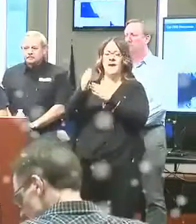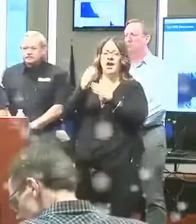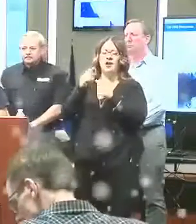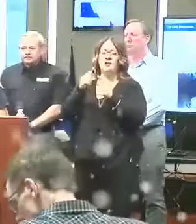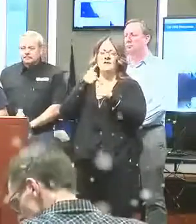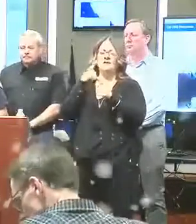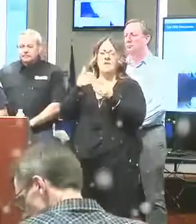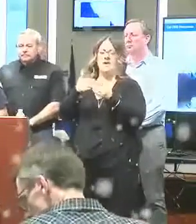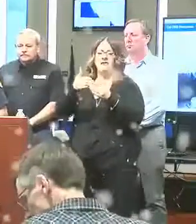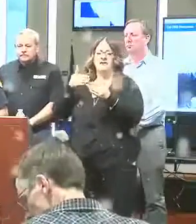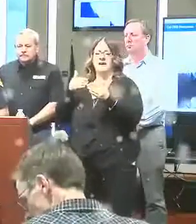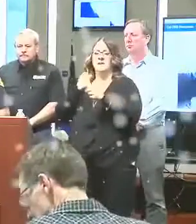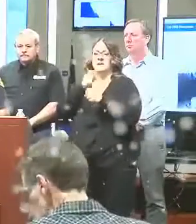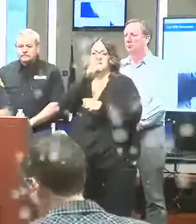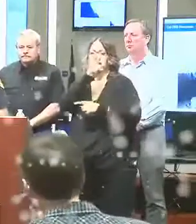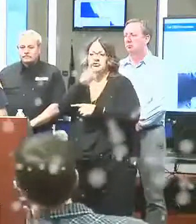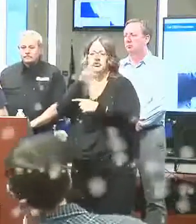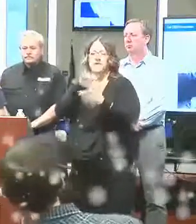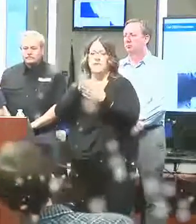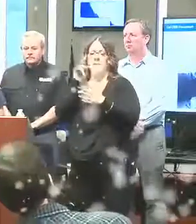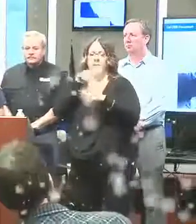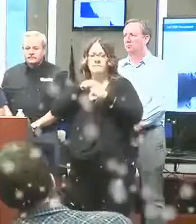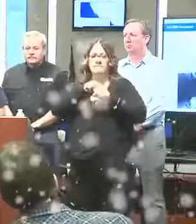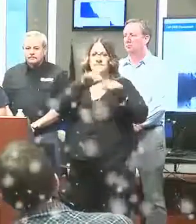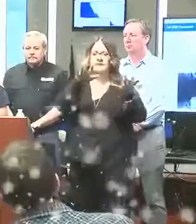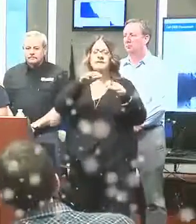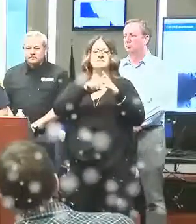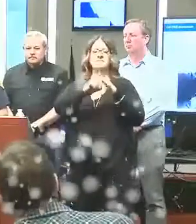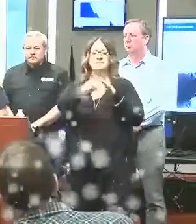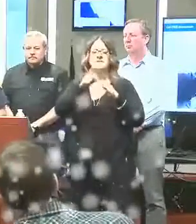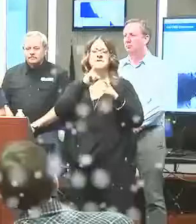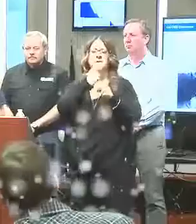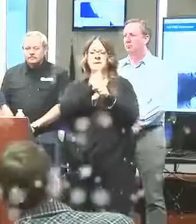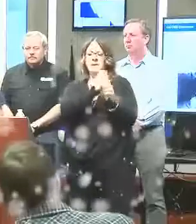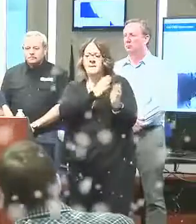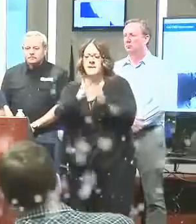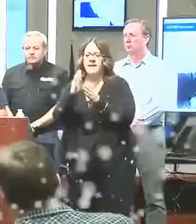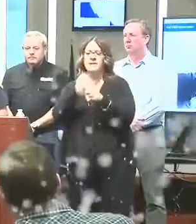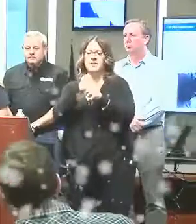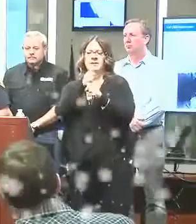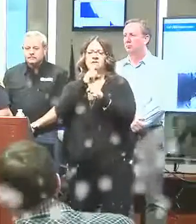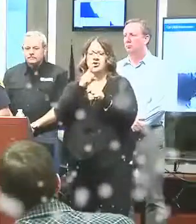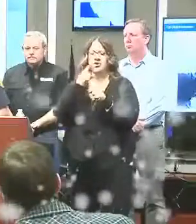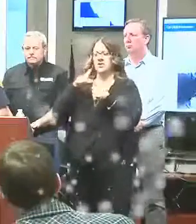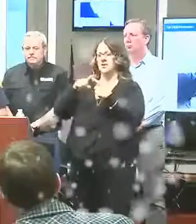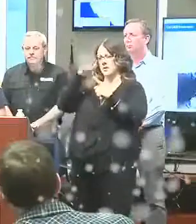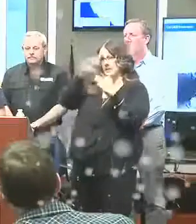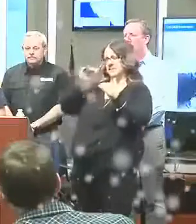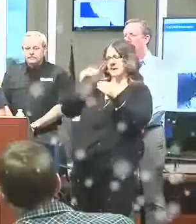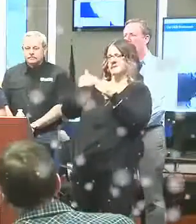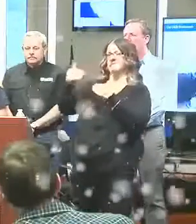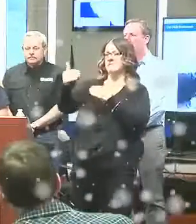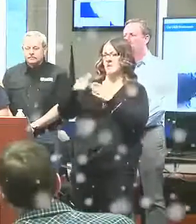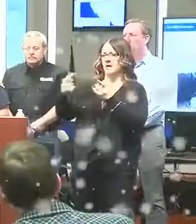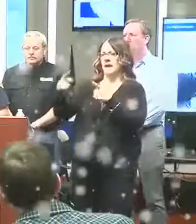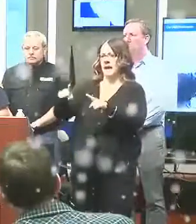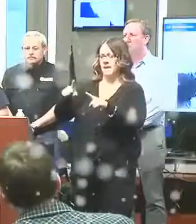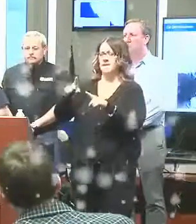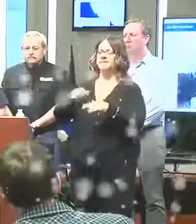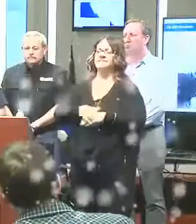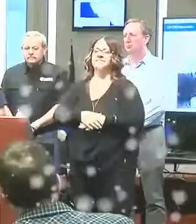to provide that notification to make those evacuations based on the planning and the efforts that had gone on. Again, this is something CAL FIRE is well practiced at